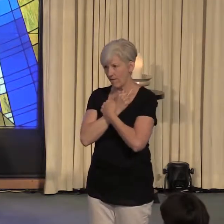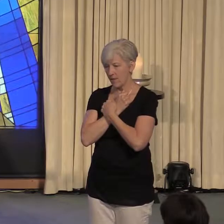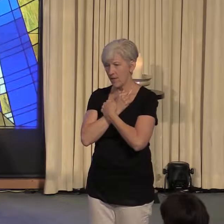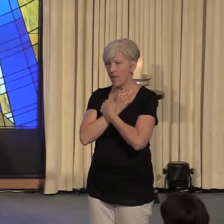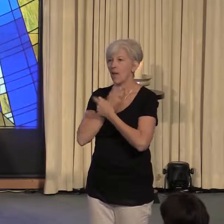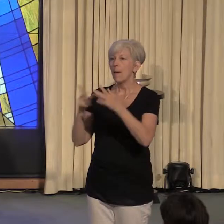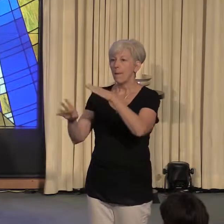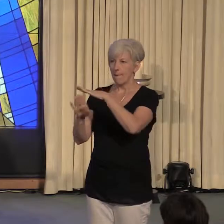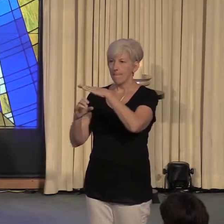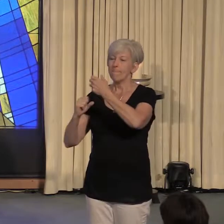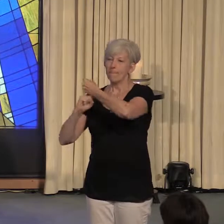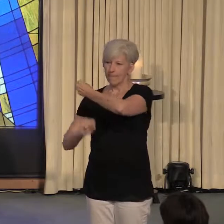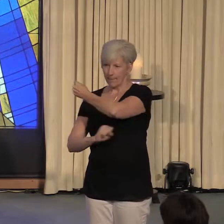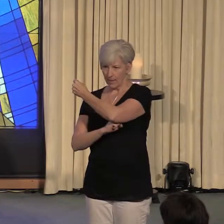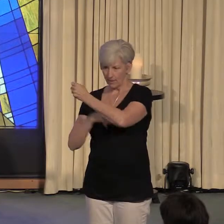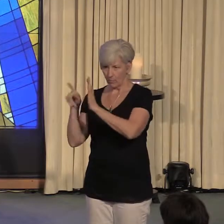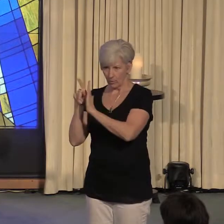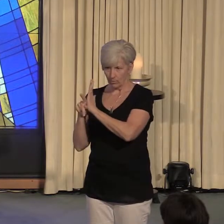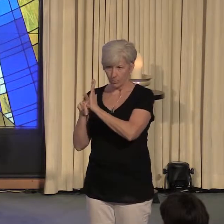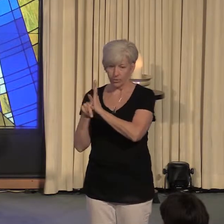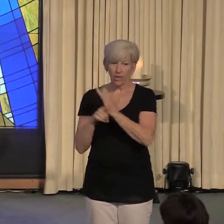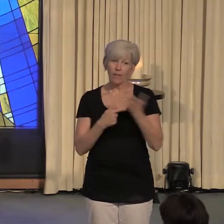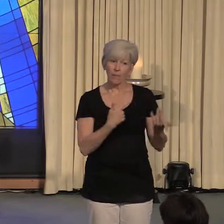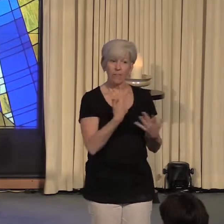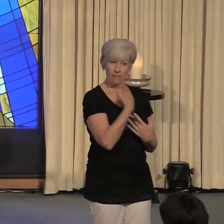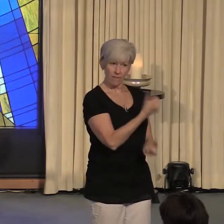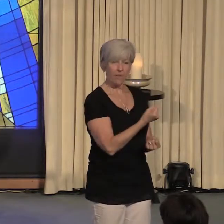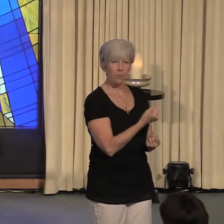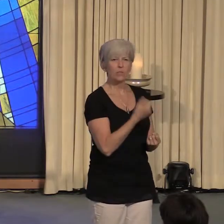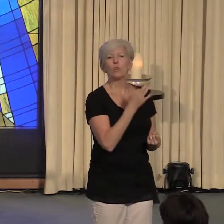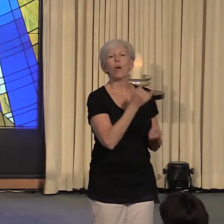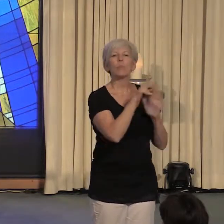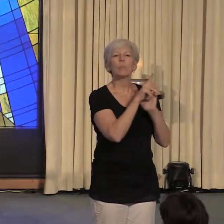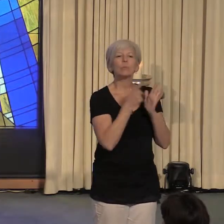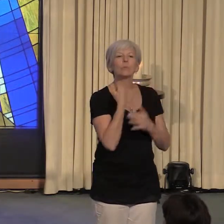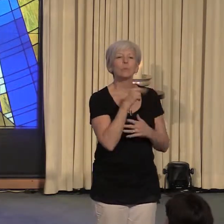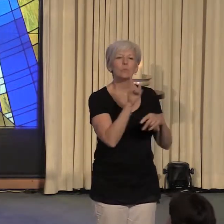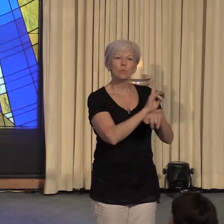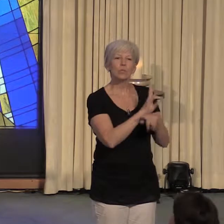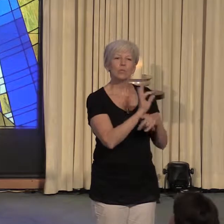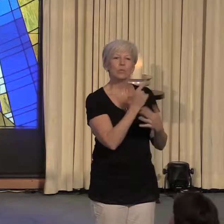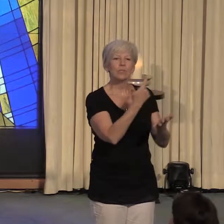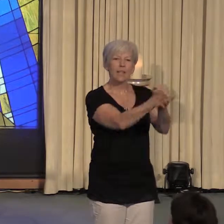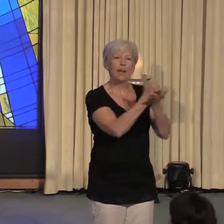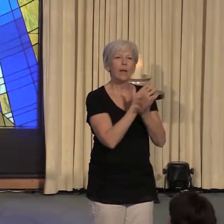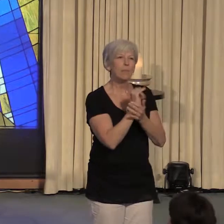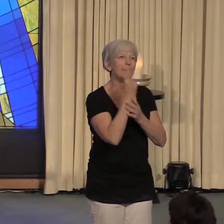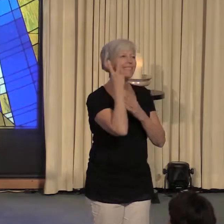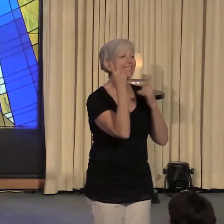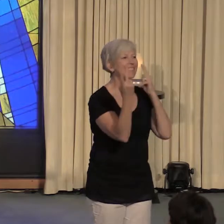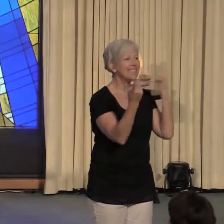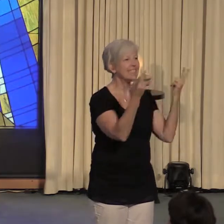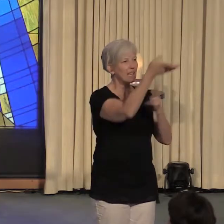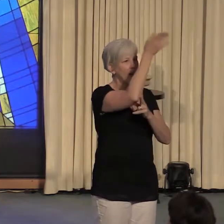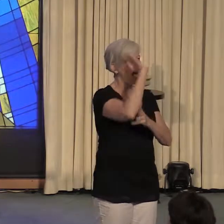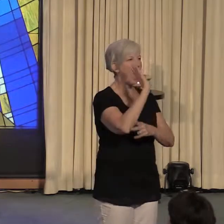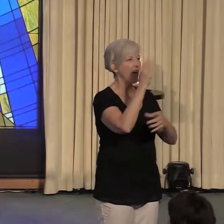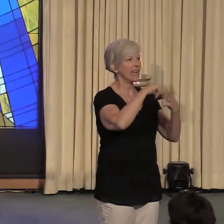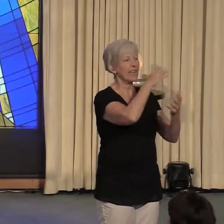And the faith-based principles are those principles we use that help us see God in everything. Well,